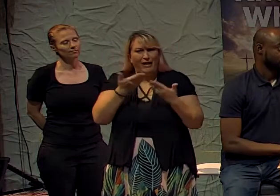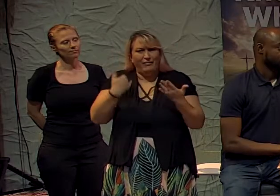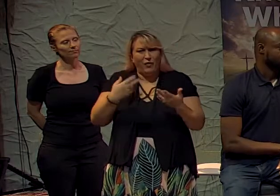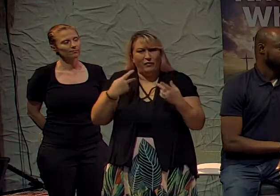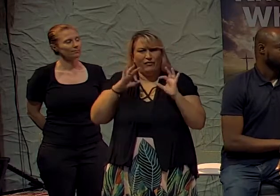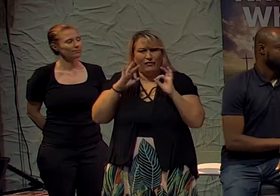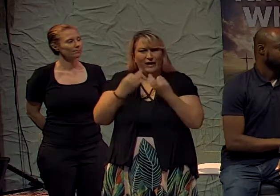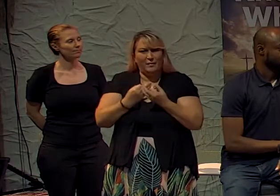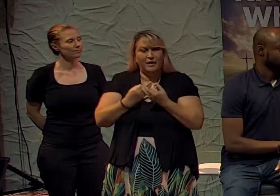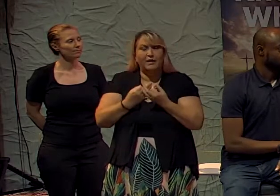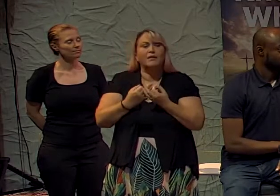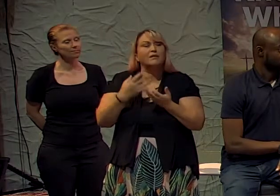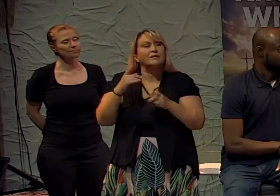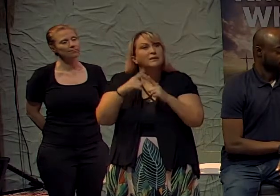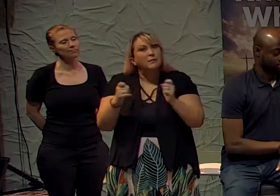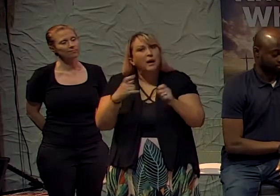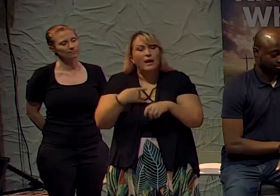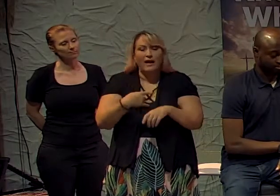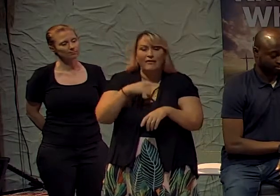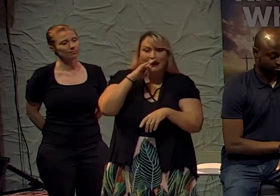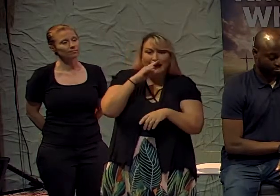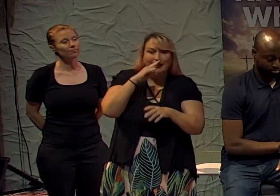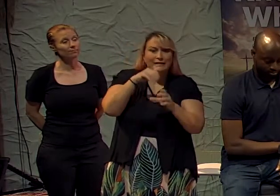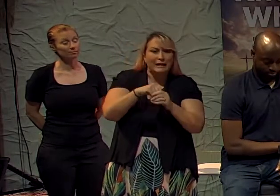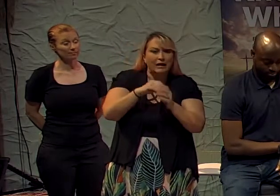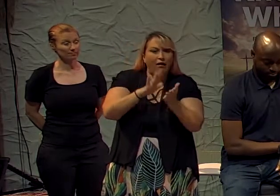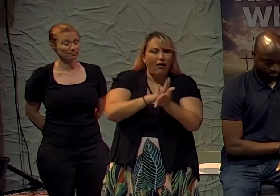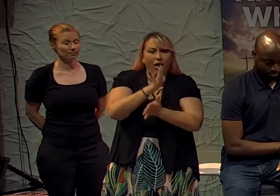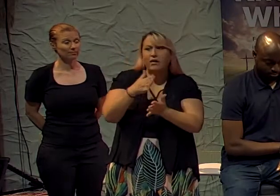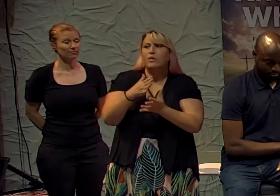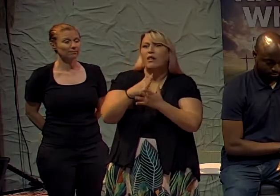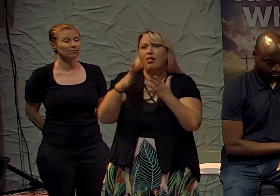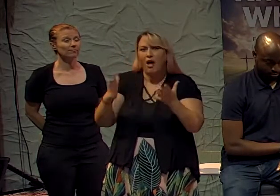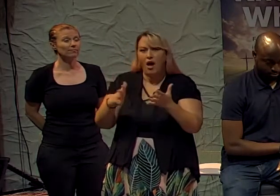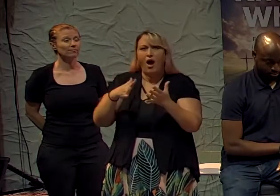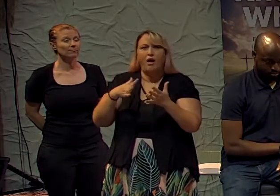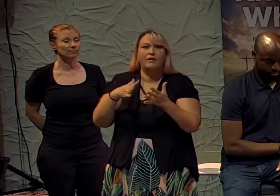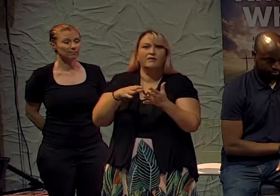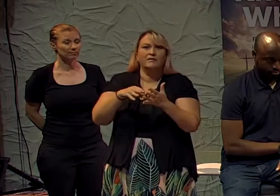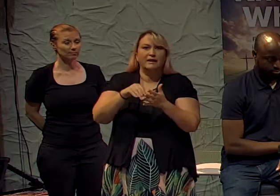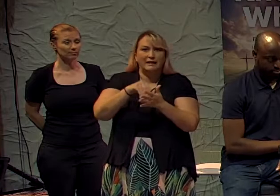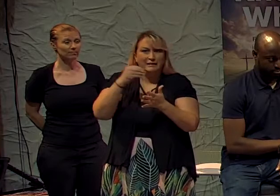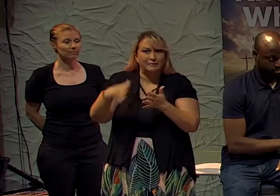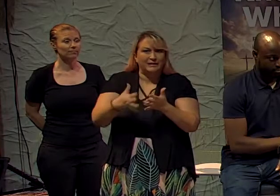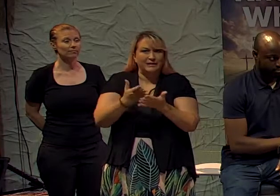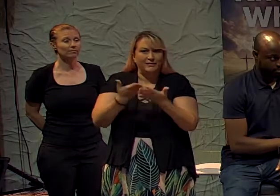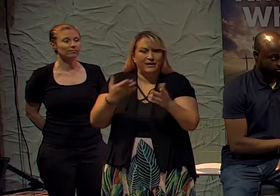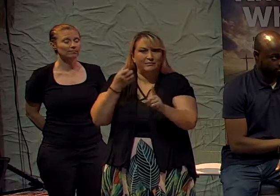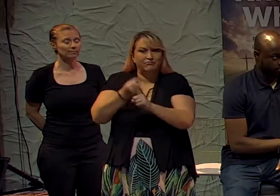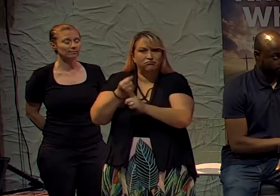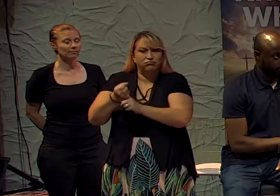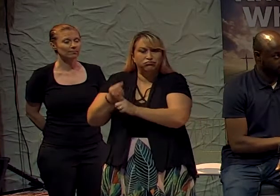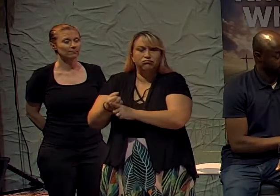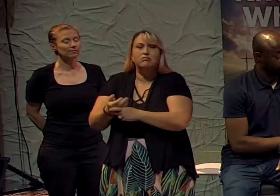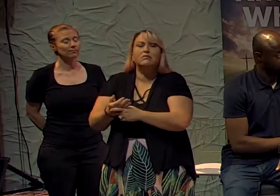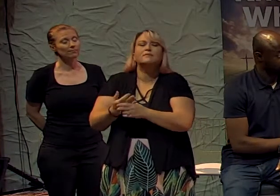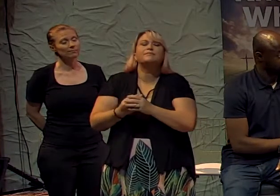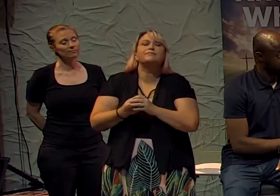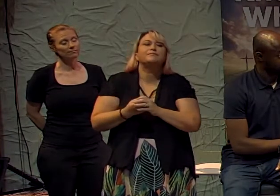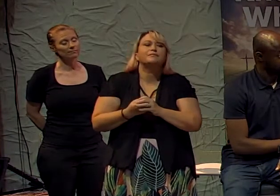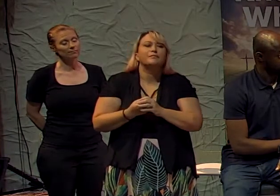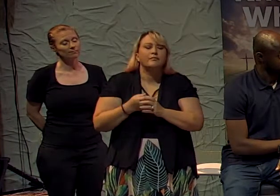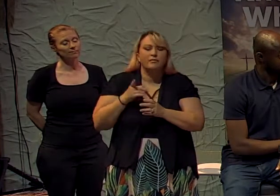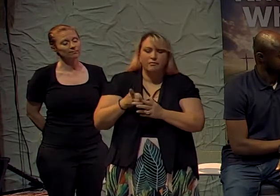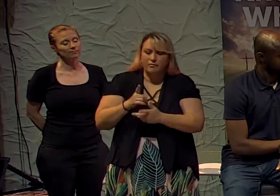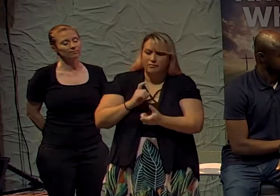meanwhile, we got kids going to college. We had a lot of expenses. A lot of things were hitting us at that time. So he turns it